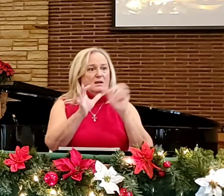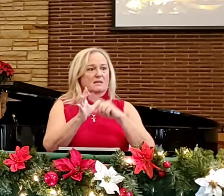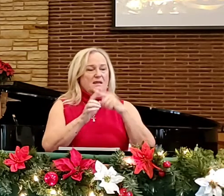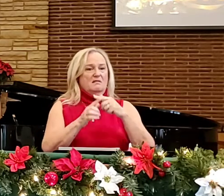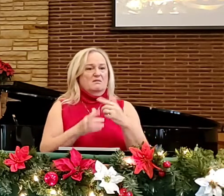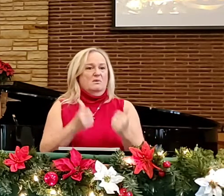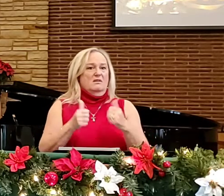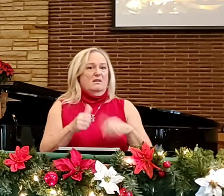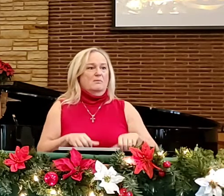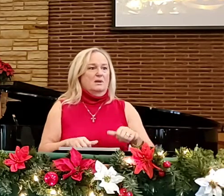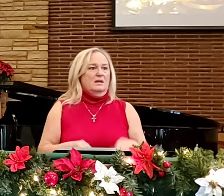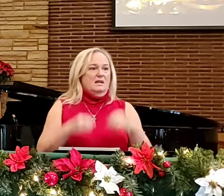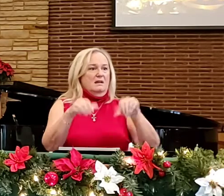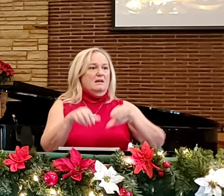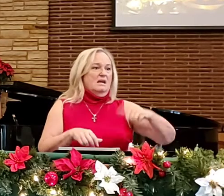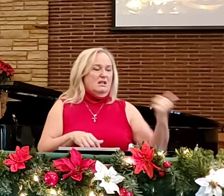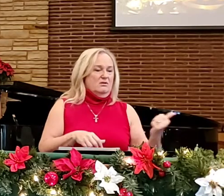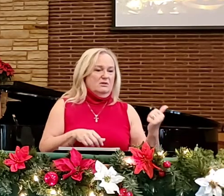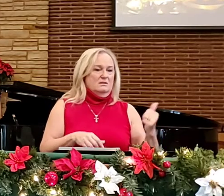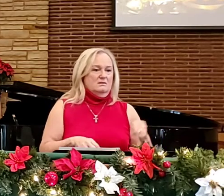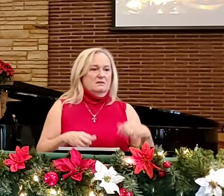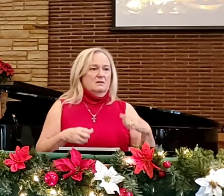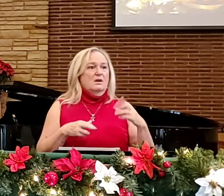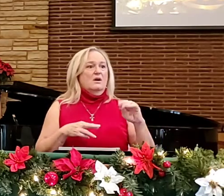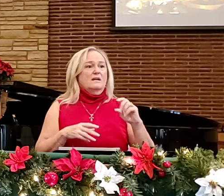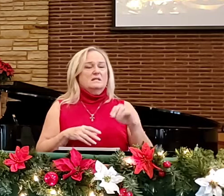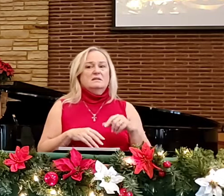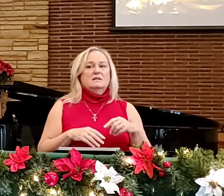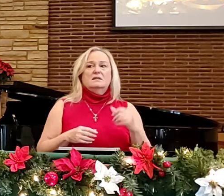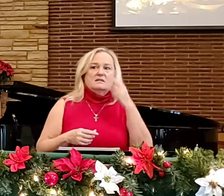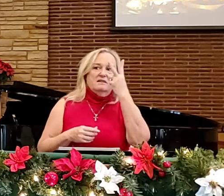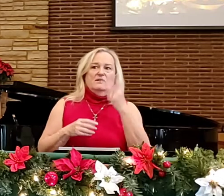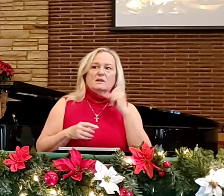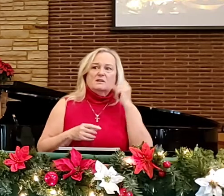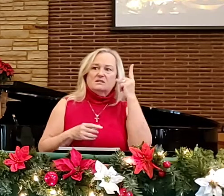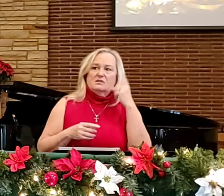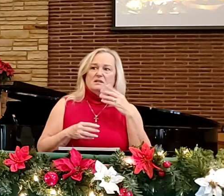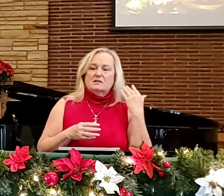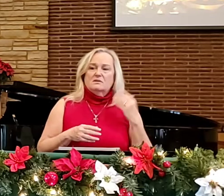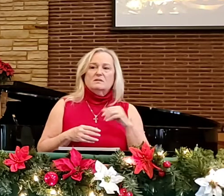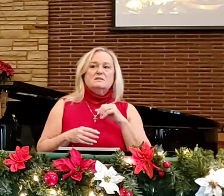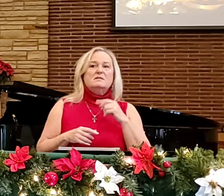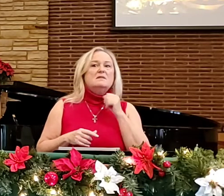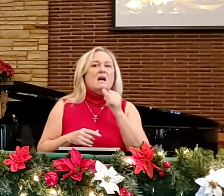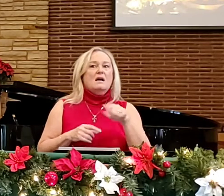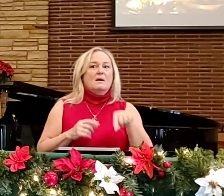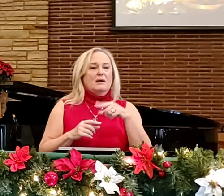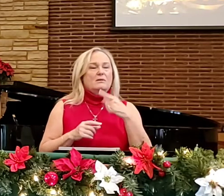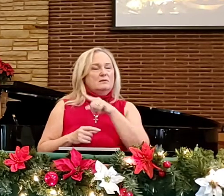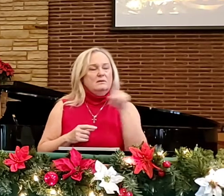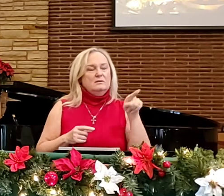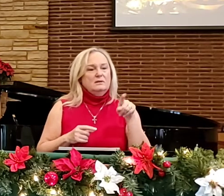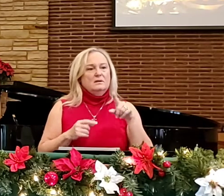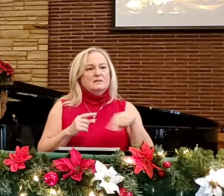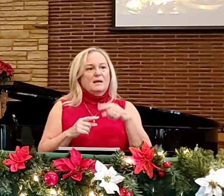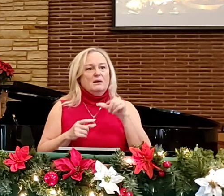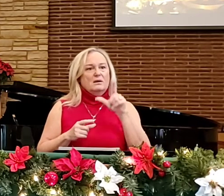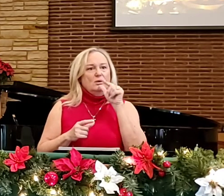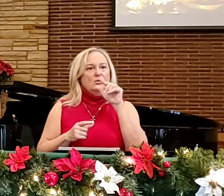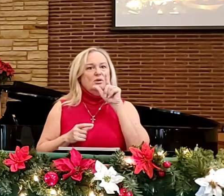they were putting others at risk. You see, if you really understood it, it wouldn't be about you. It would be about who